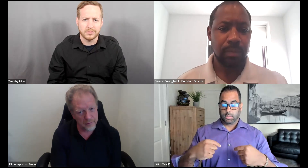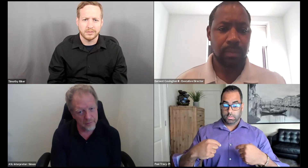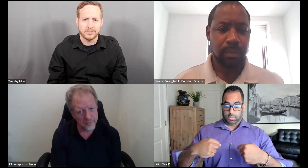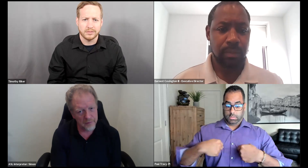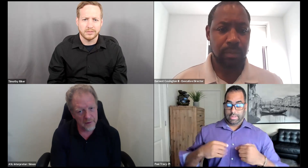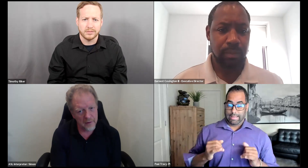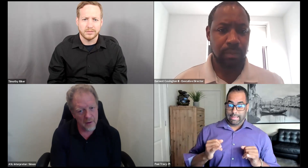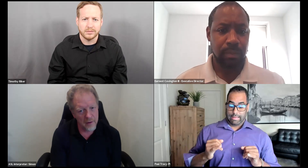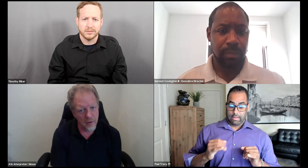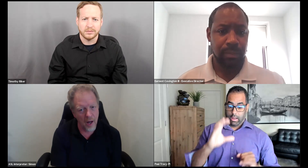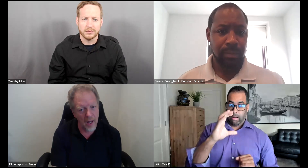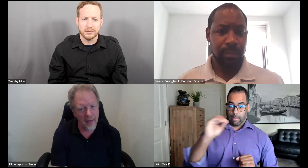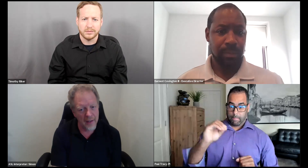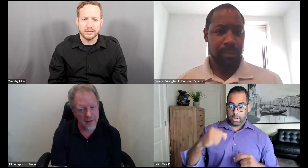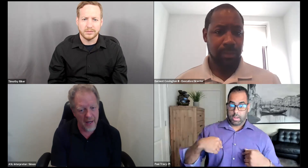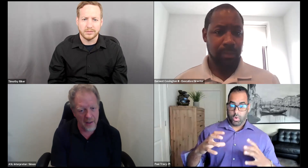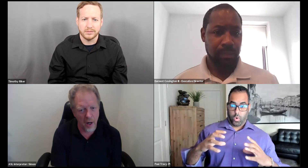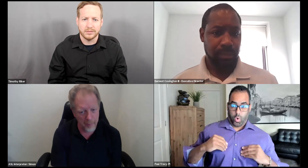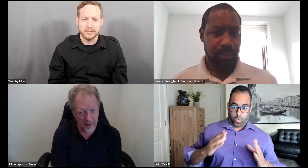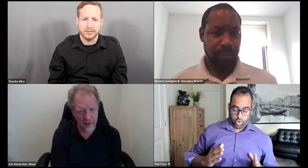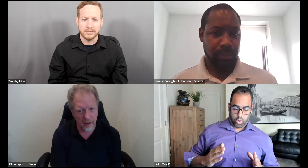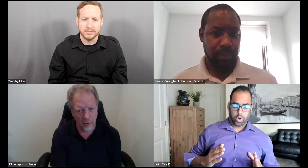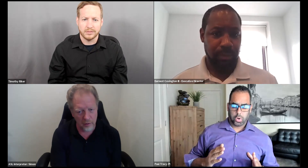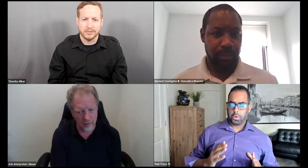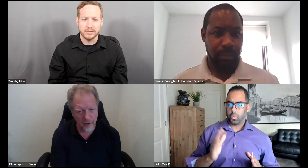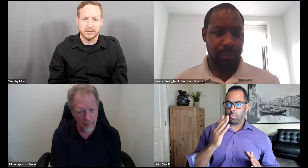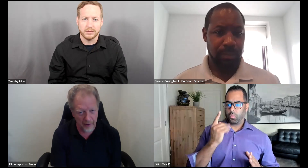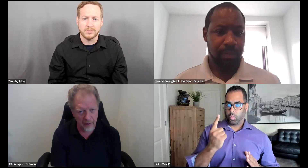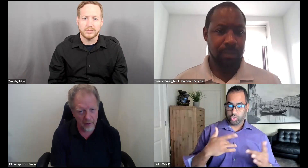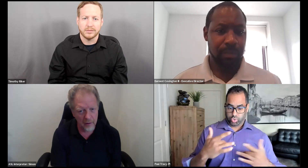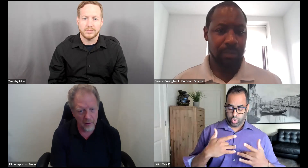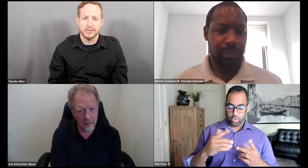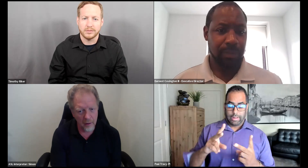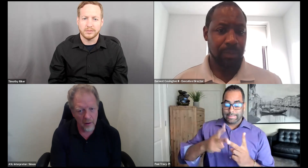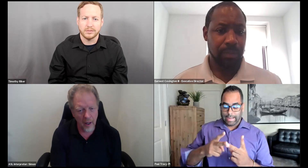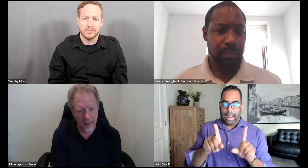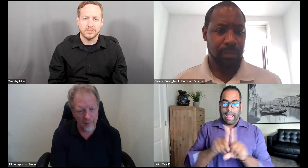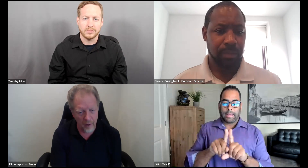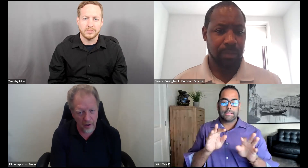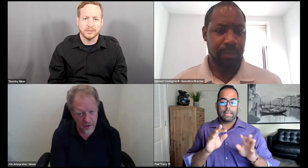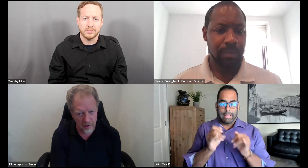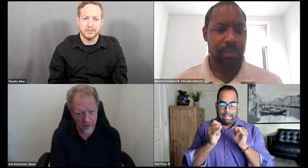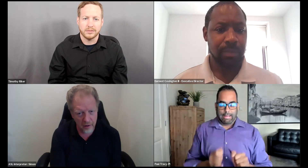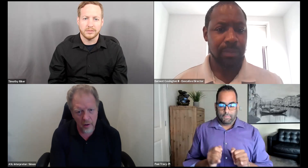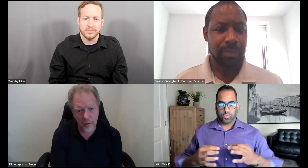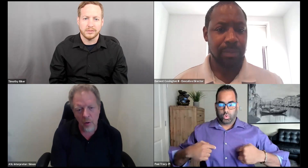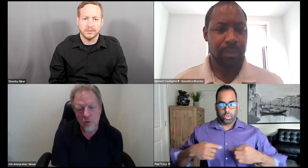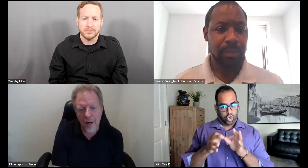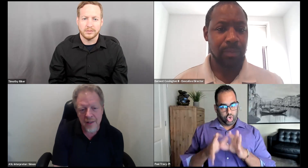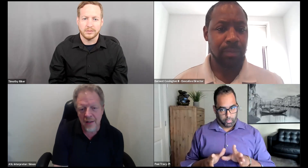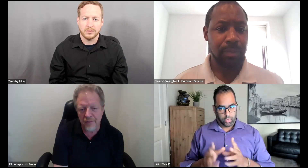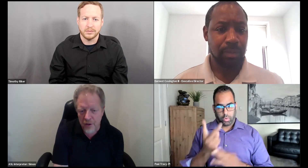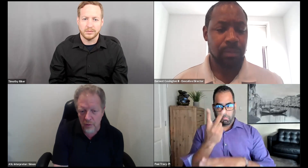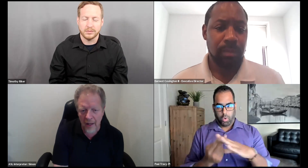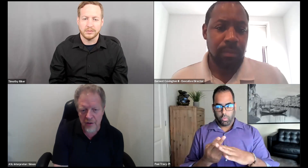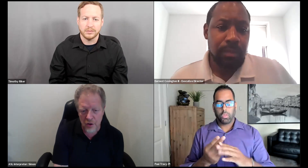careful. So I, as a company, an owner of a company, I have a concern. But also as